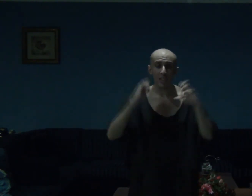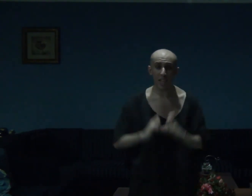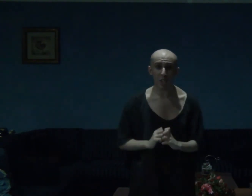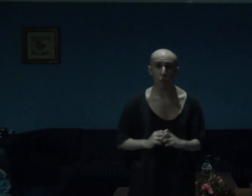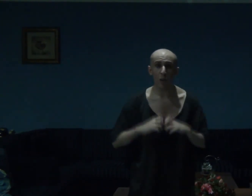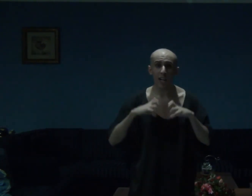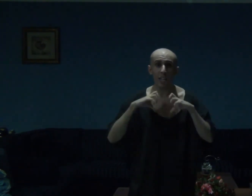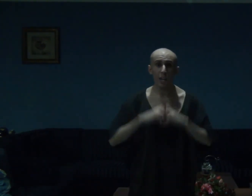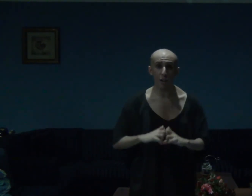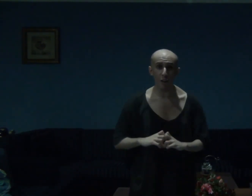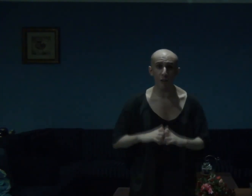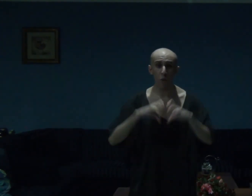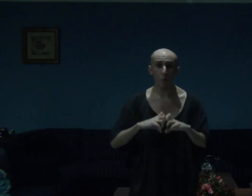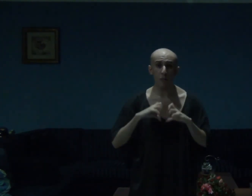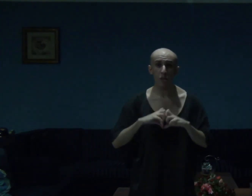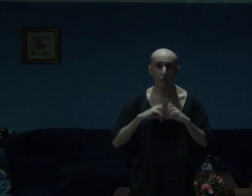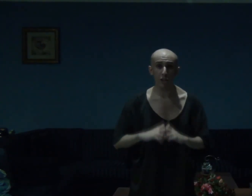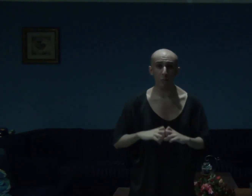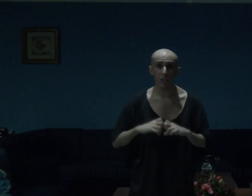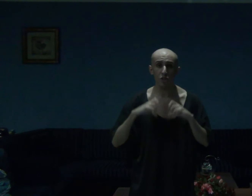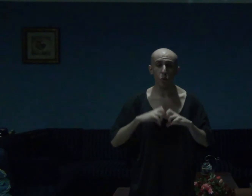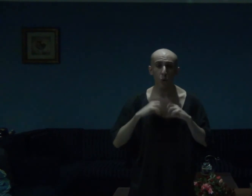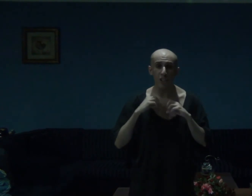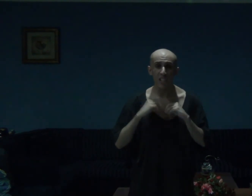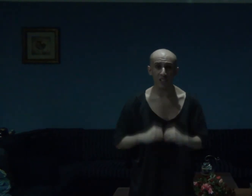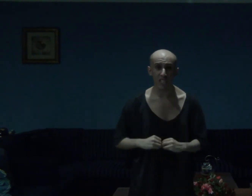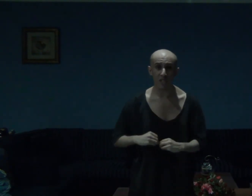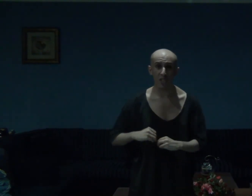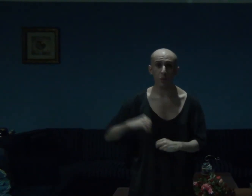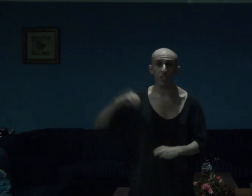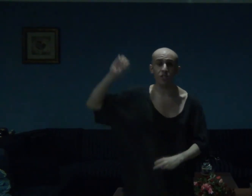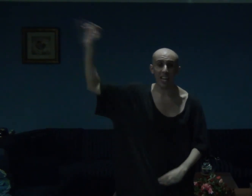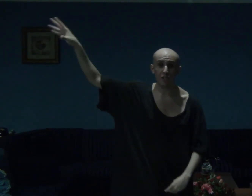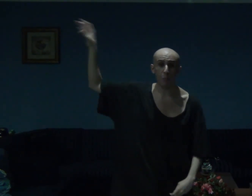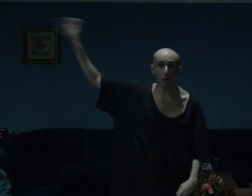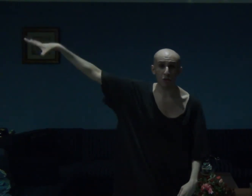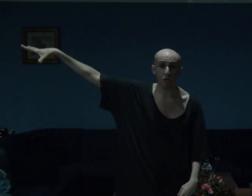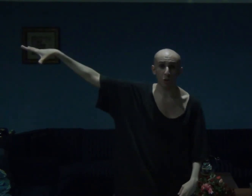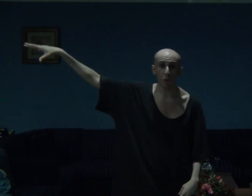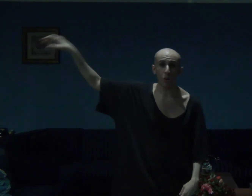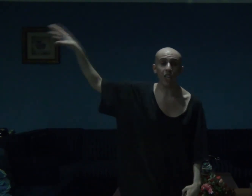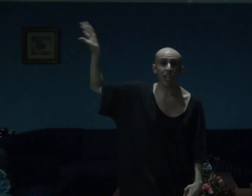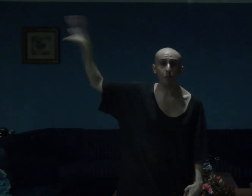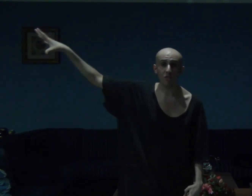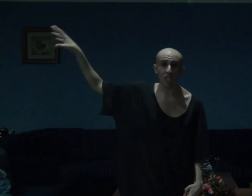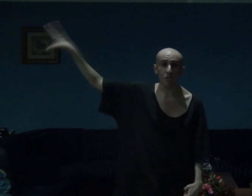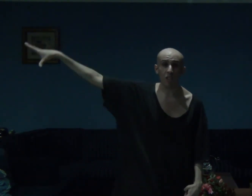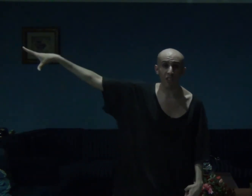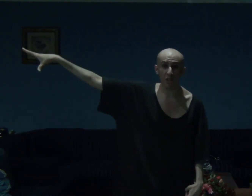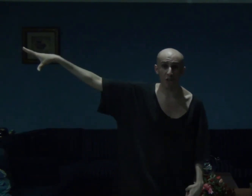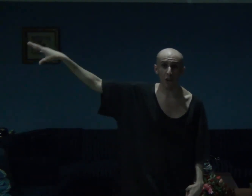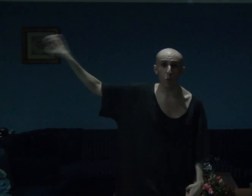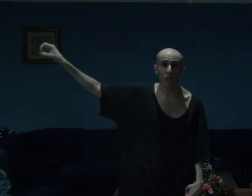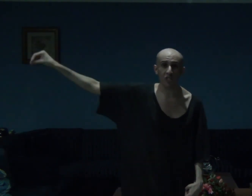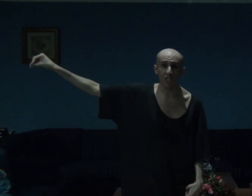that's why I love Robert Kirkman's The Walking Dead series as opposed to the AMC TV show, which is